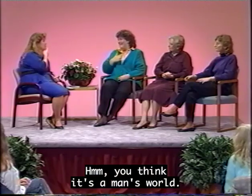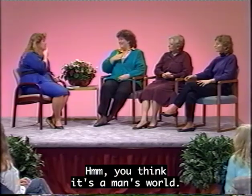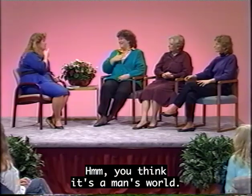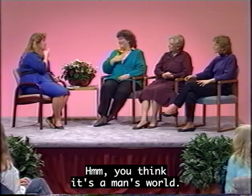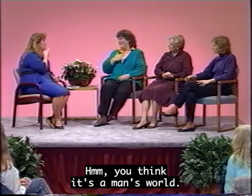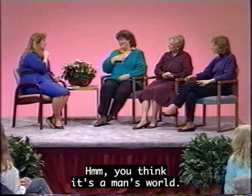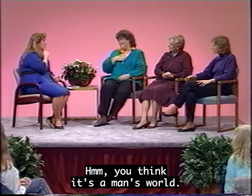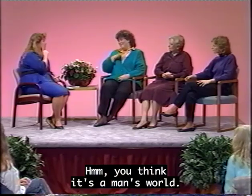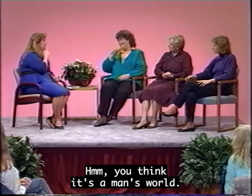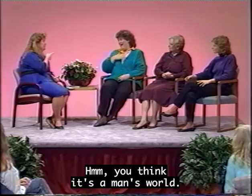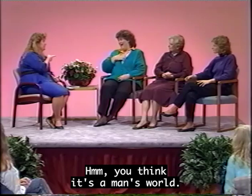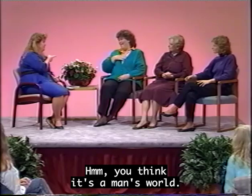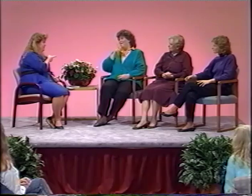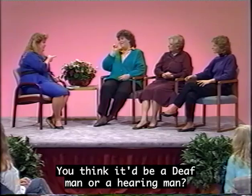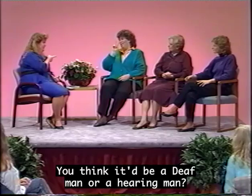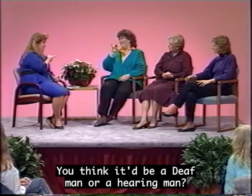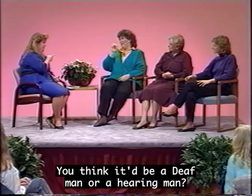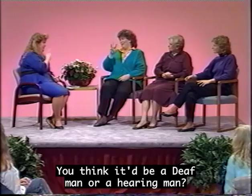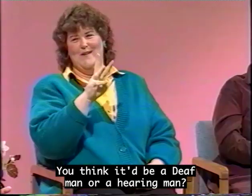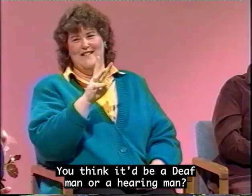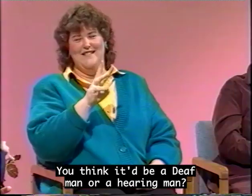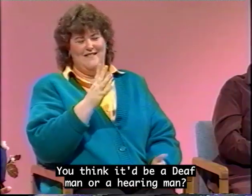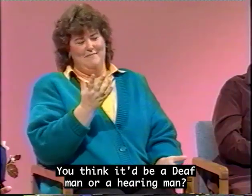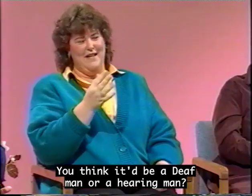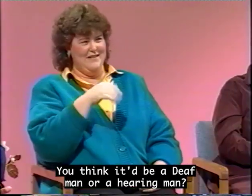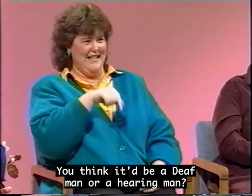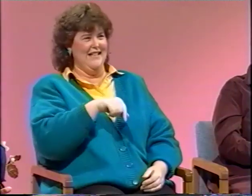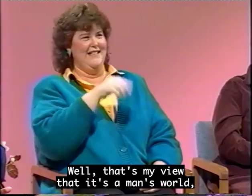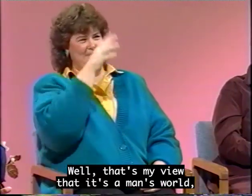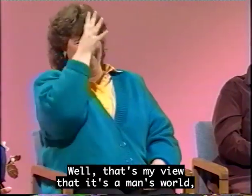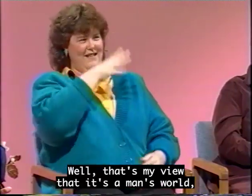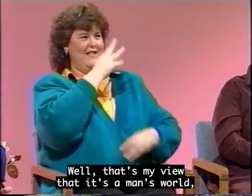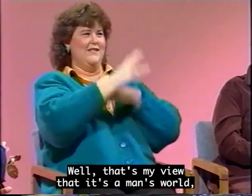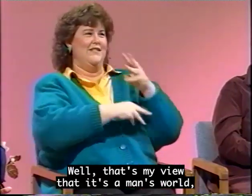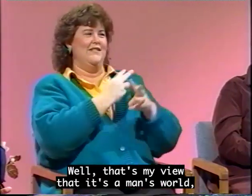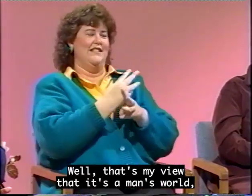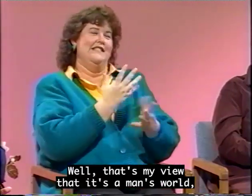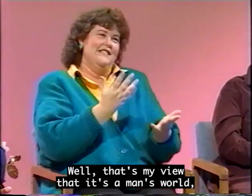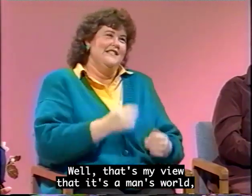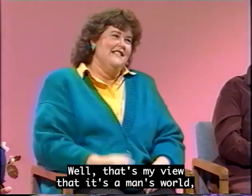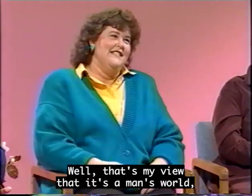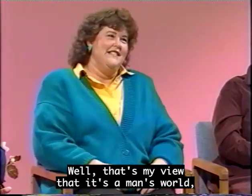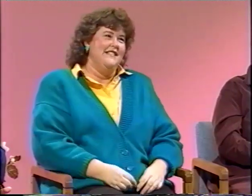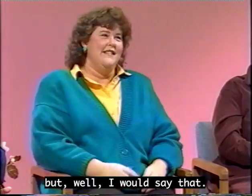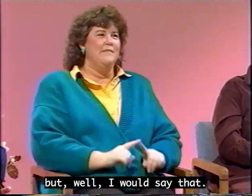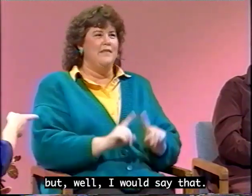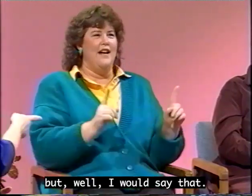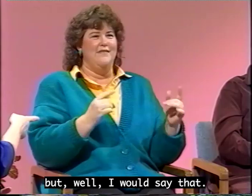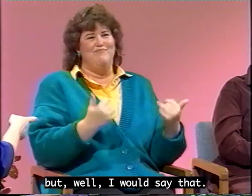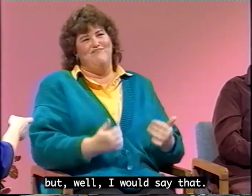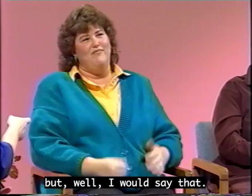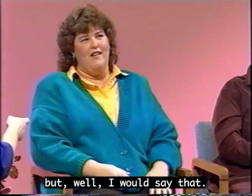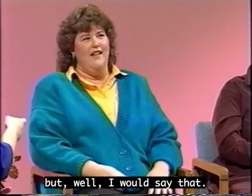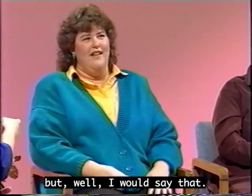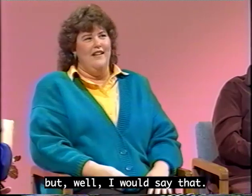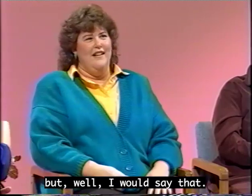You think it's a man's world? Well, do you think it'd be a deaf man or a hearing man? That's my view, that it's a man's world. But,